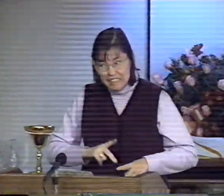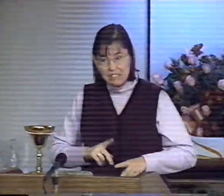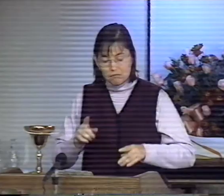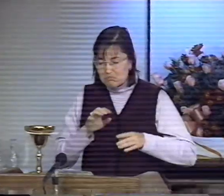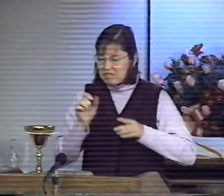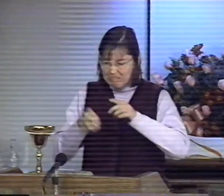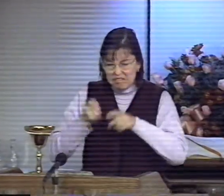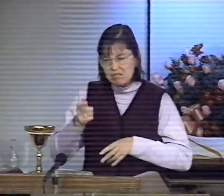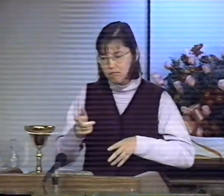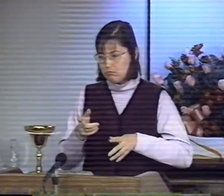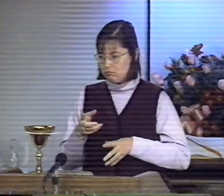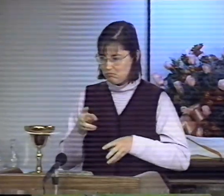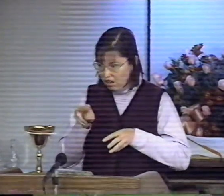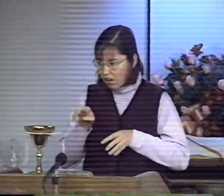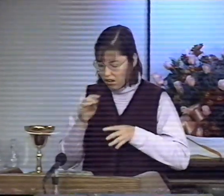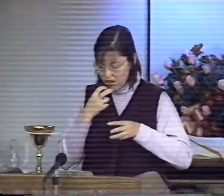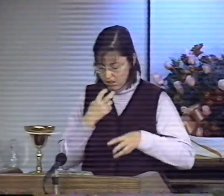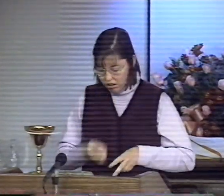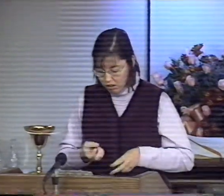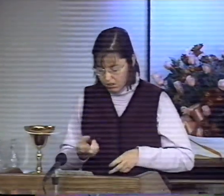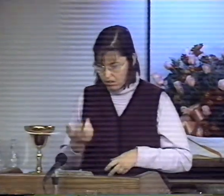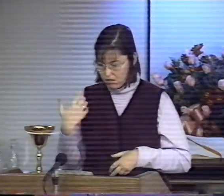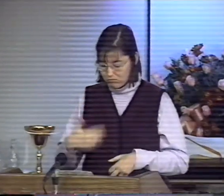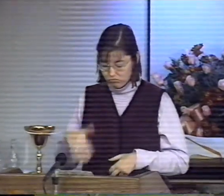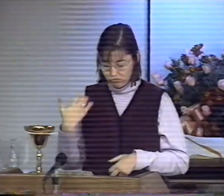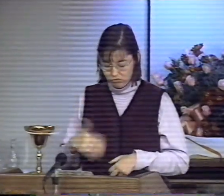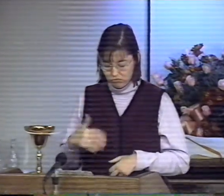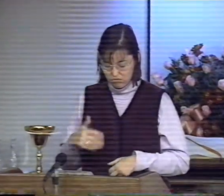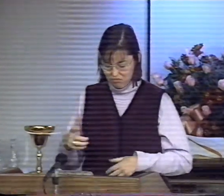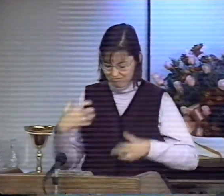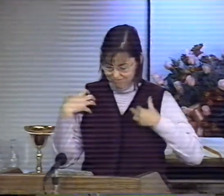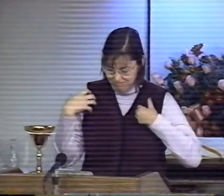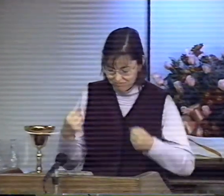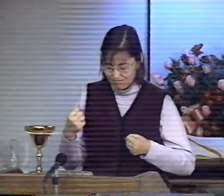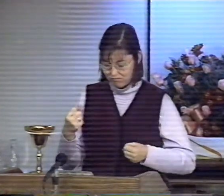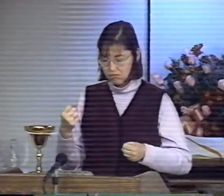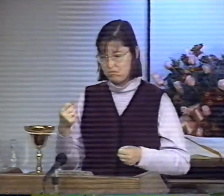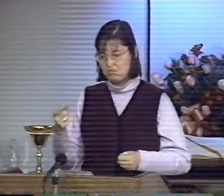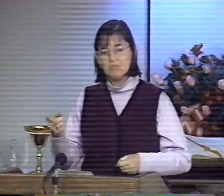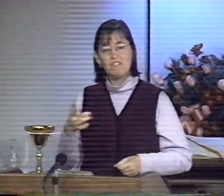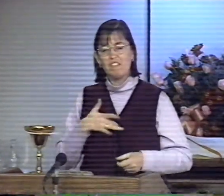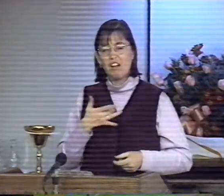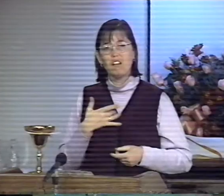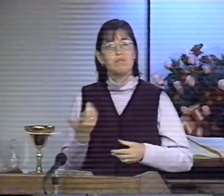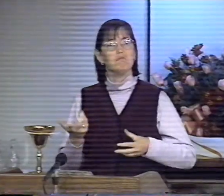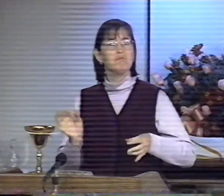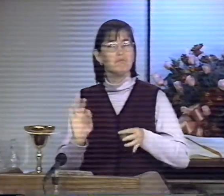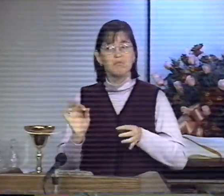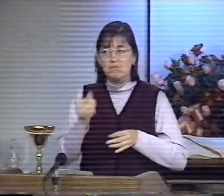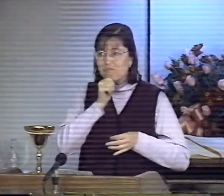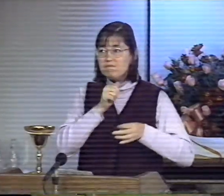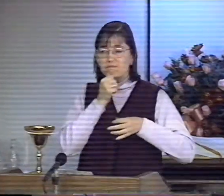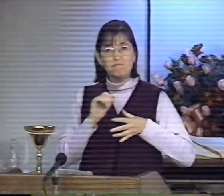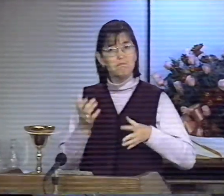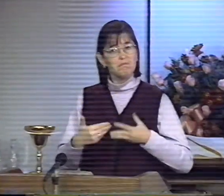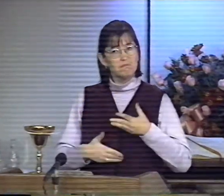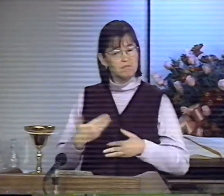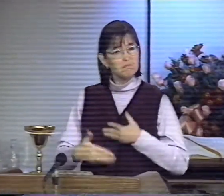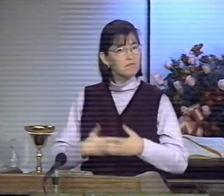Even the king and his attendants marveled at the young man's courage because he regarded his sufferings as nothing.